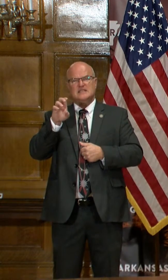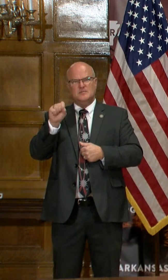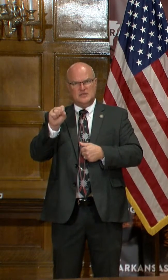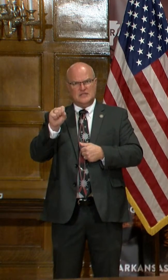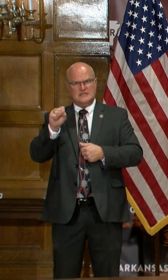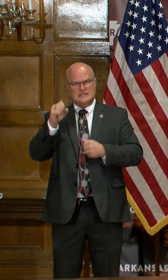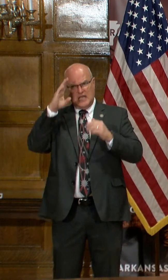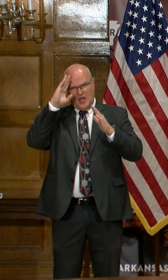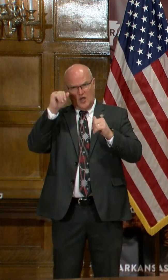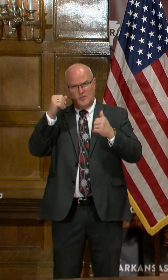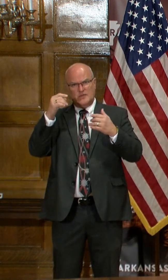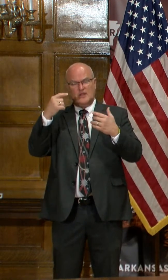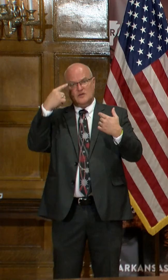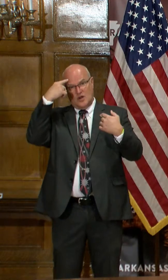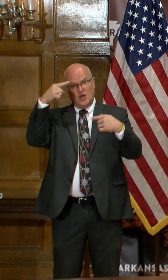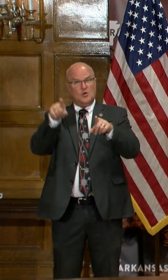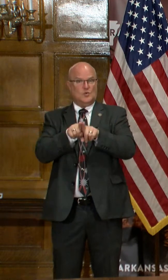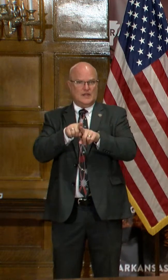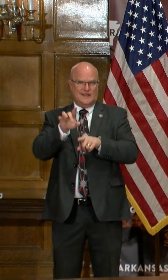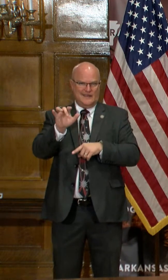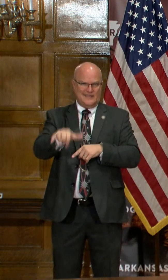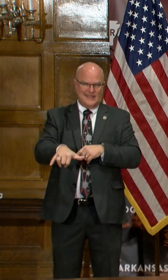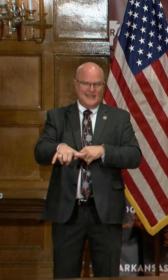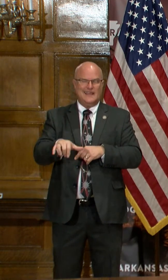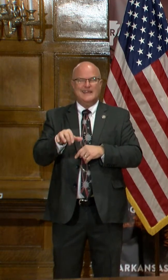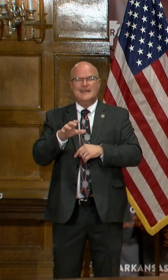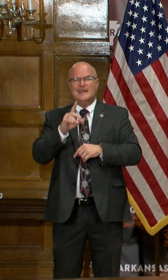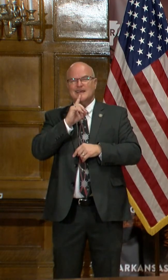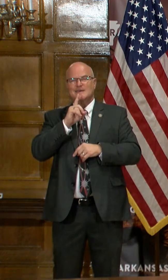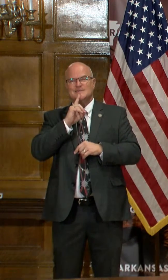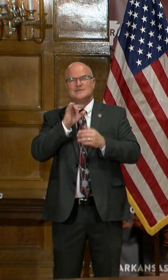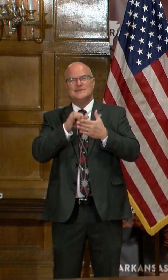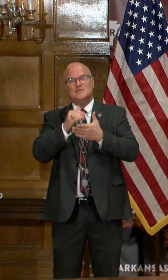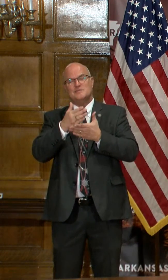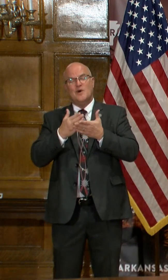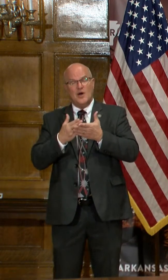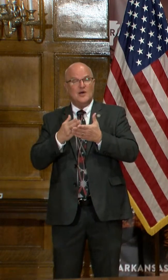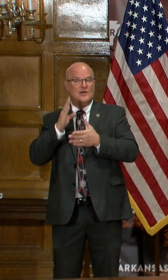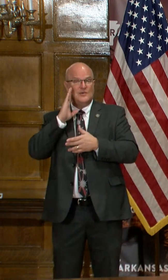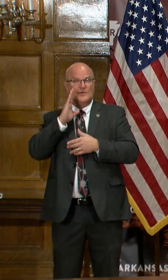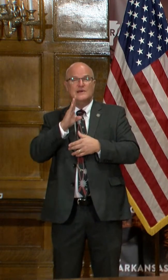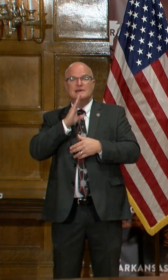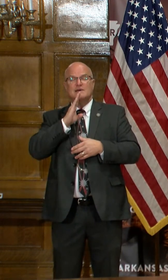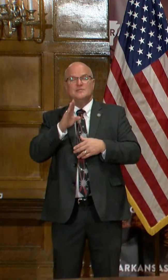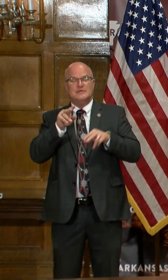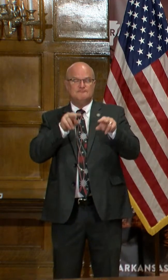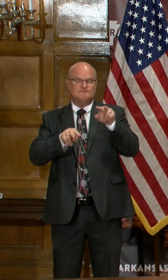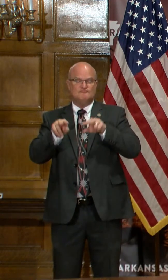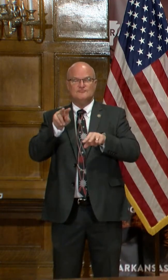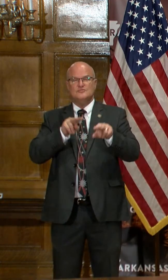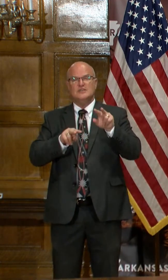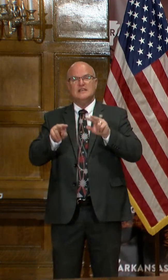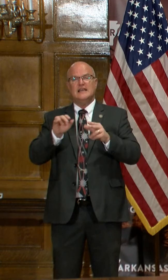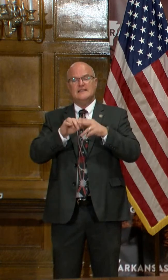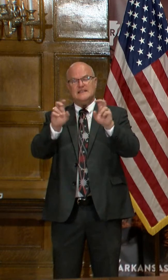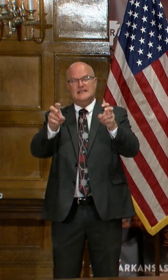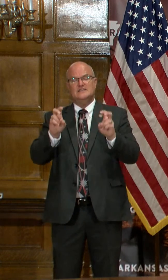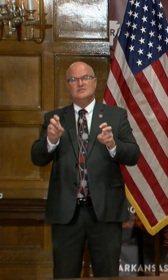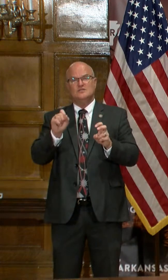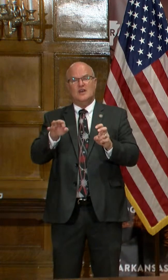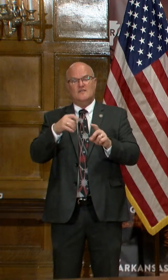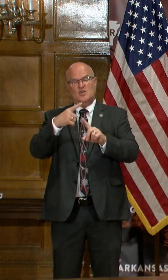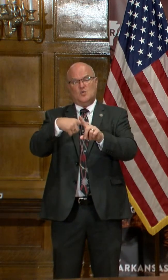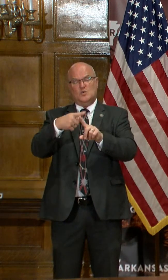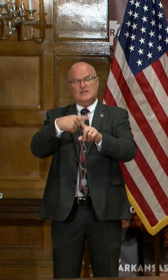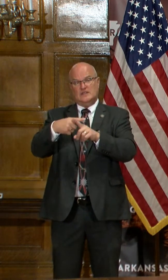package. I hope they can reach agreement on that. And I'm sure that part of that will be looking at the issue of